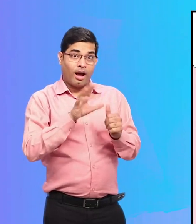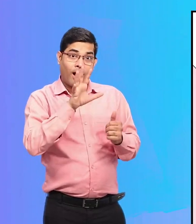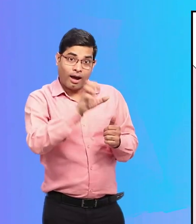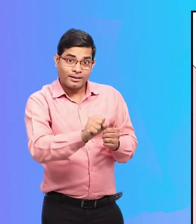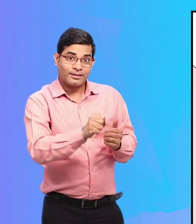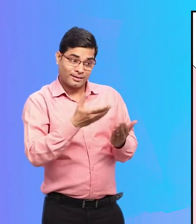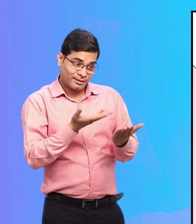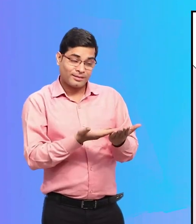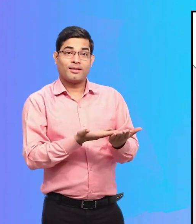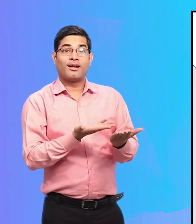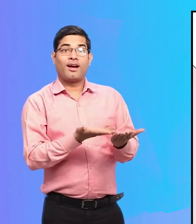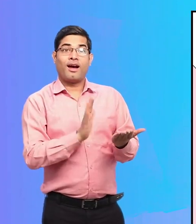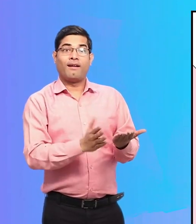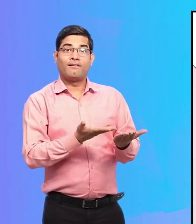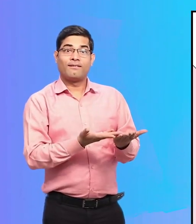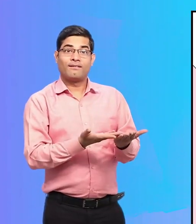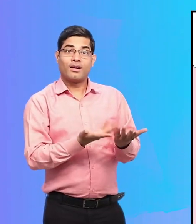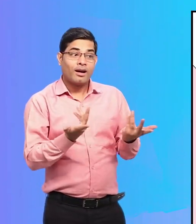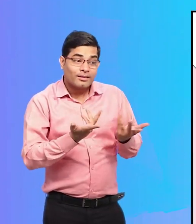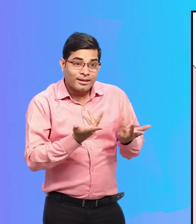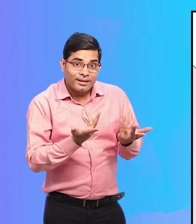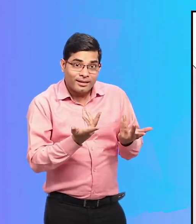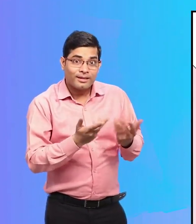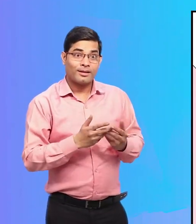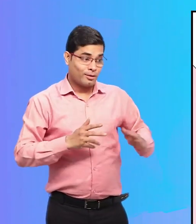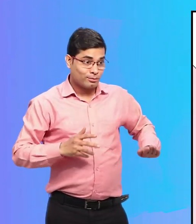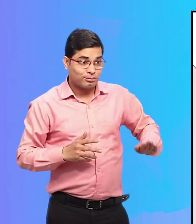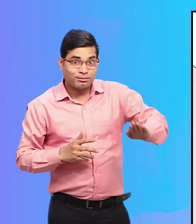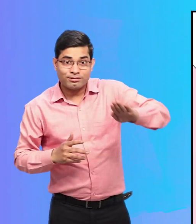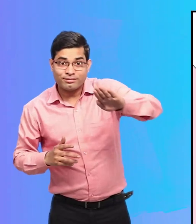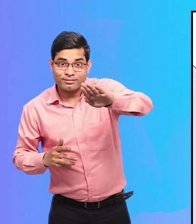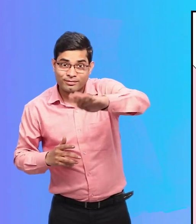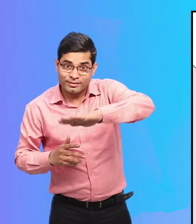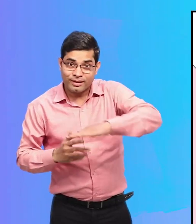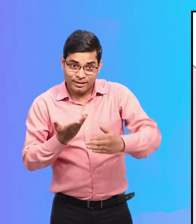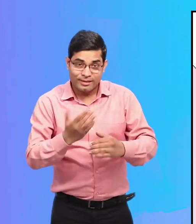Your school has been made accessible by providing ramps,